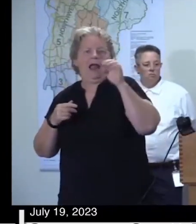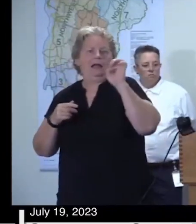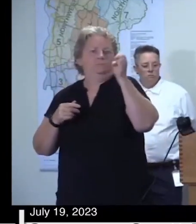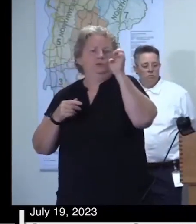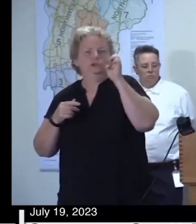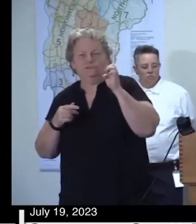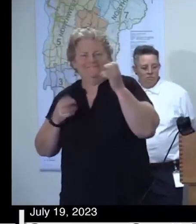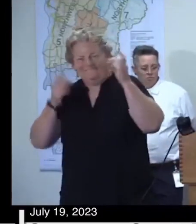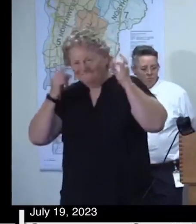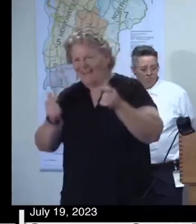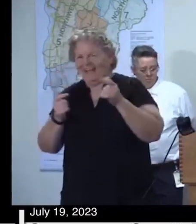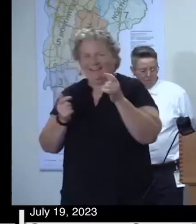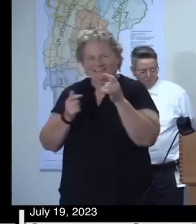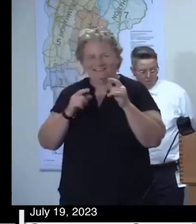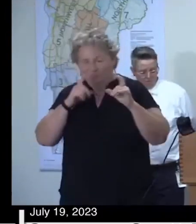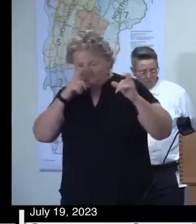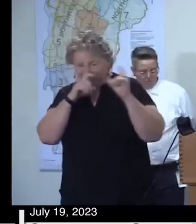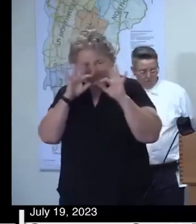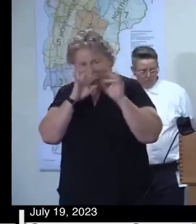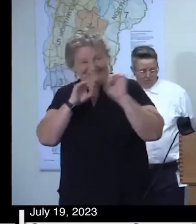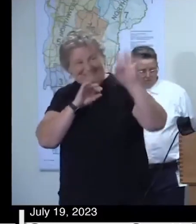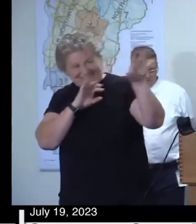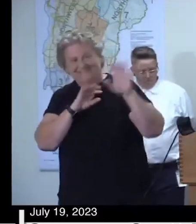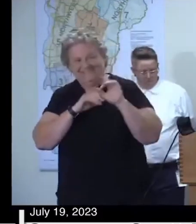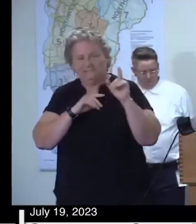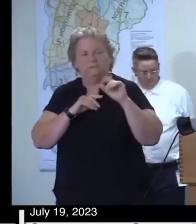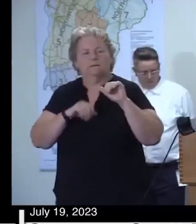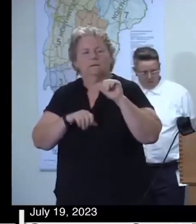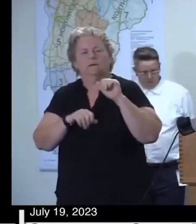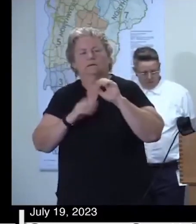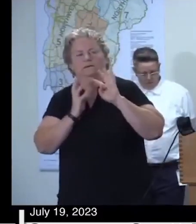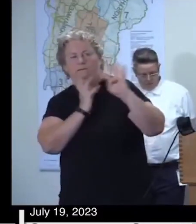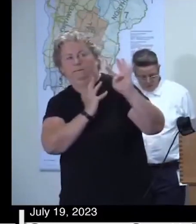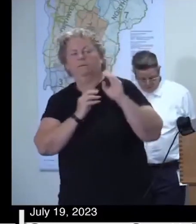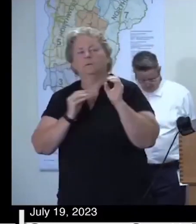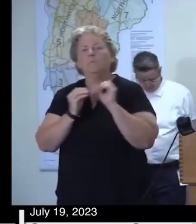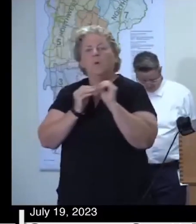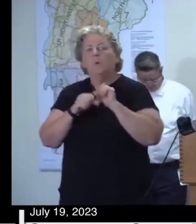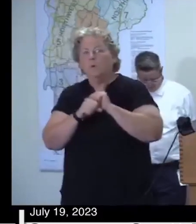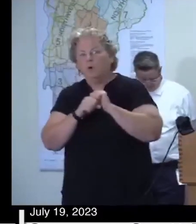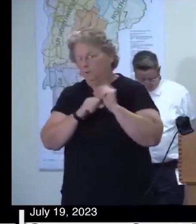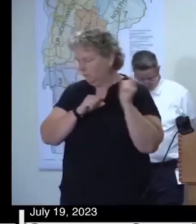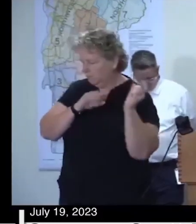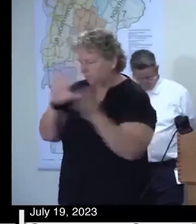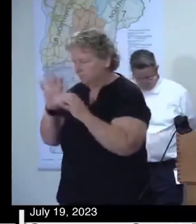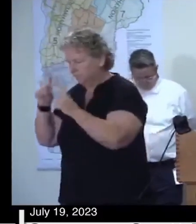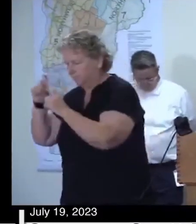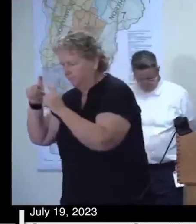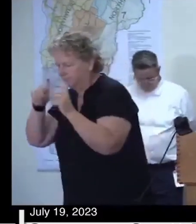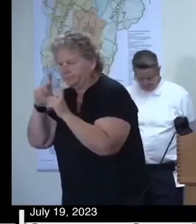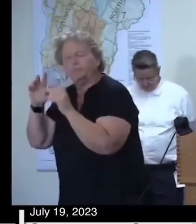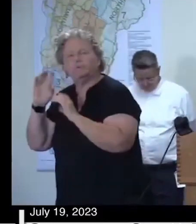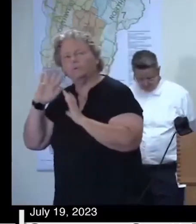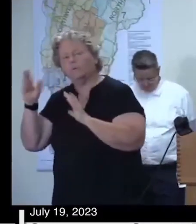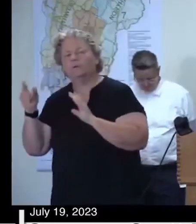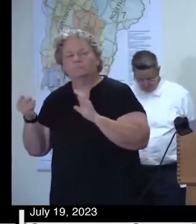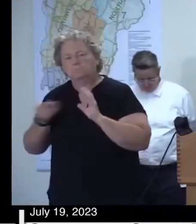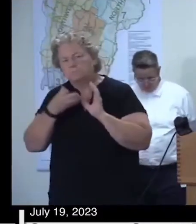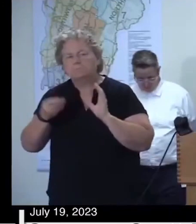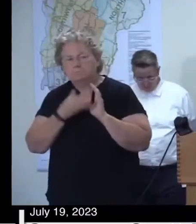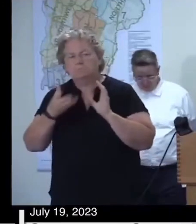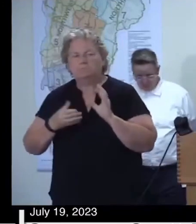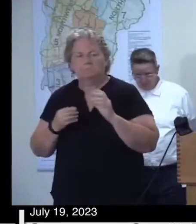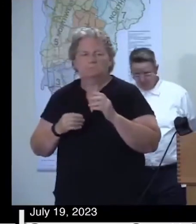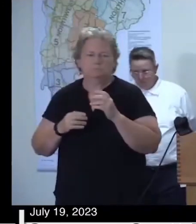it, there isn't any additional requests from him. We are working closely with the staff to assess